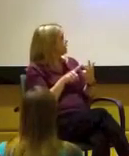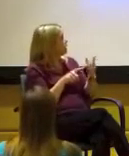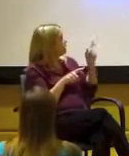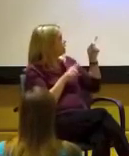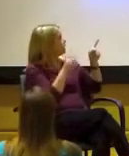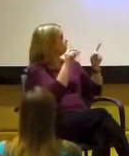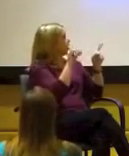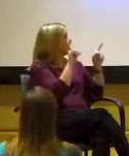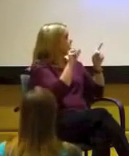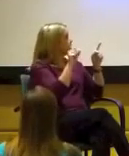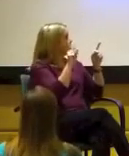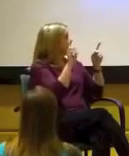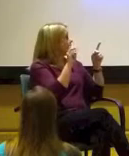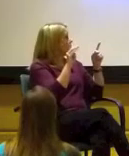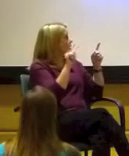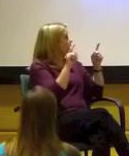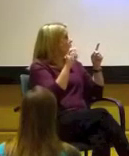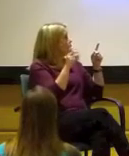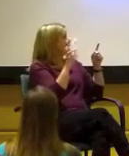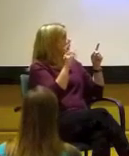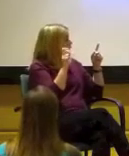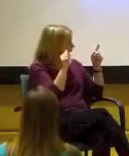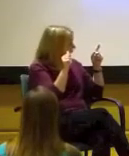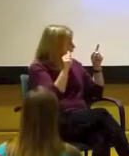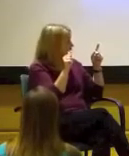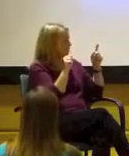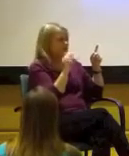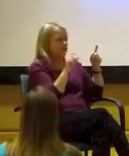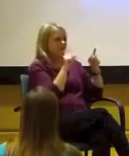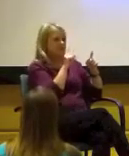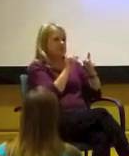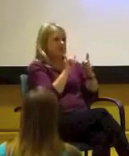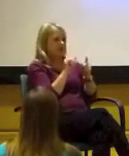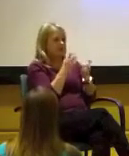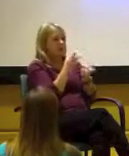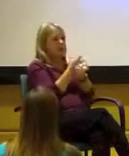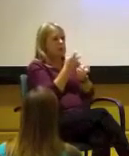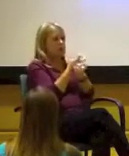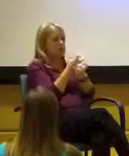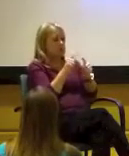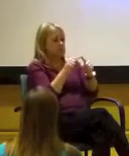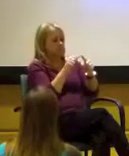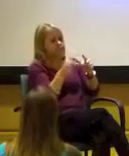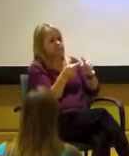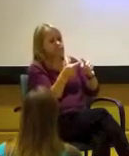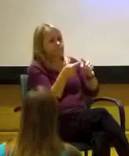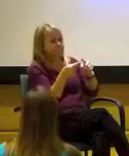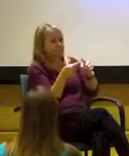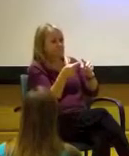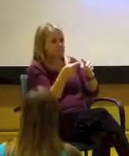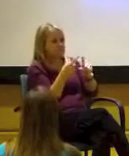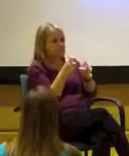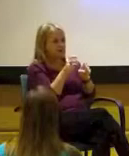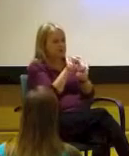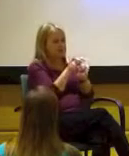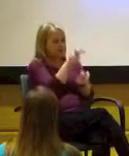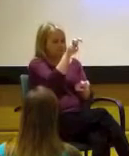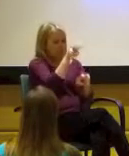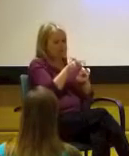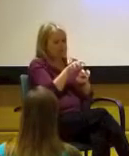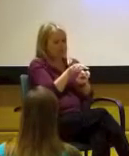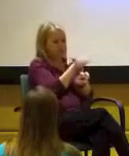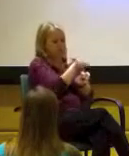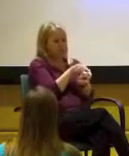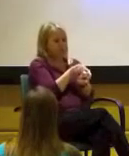Diastematomyelia is a fancy term, but it really means a bony spicule that's sticking from the anterior part of the